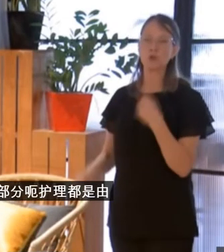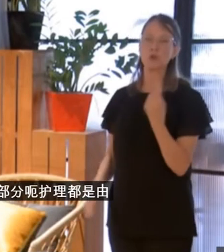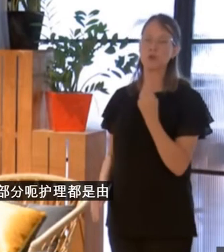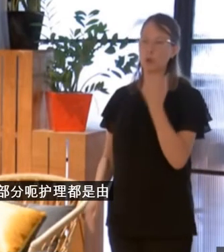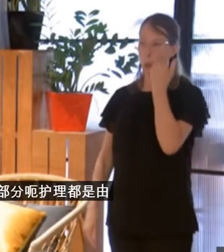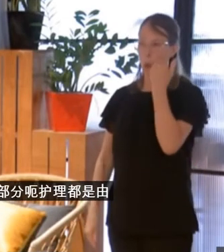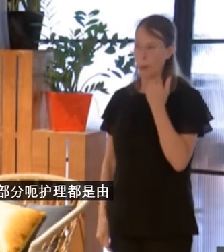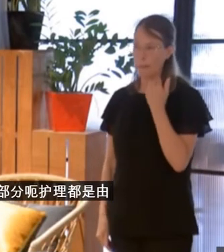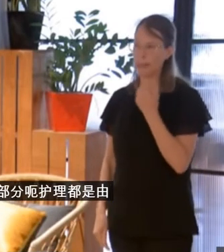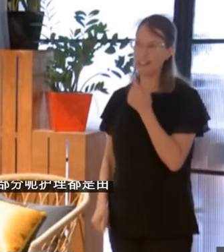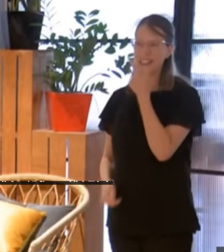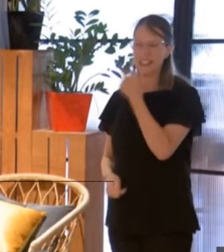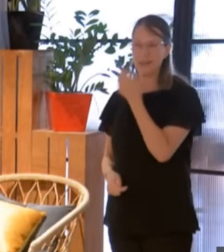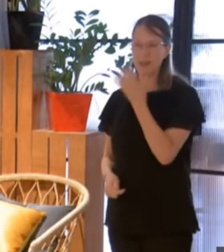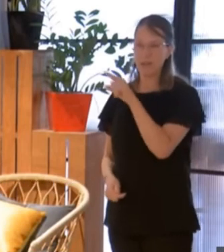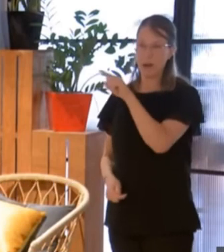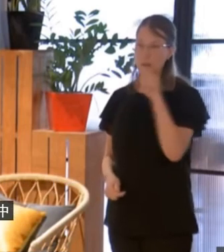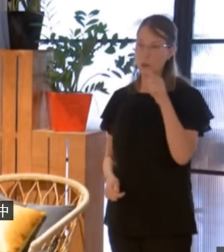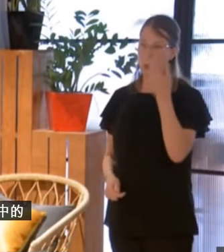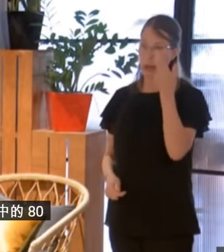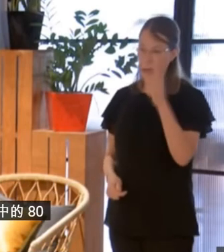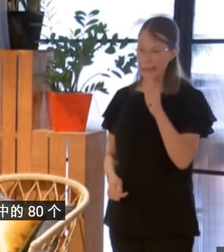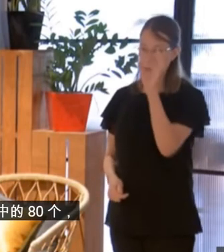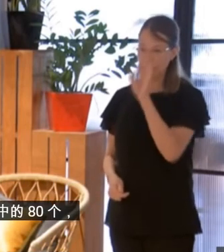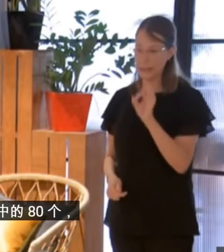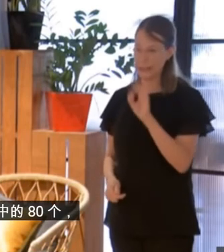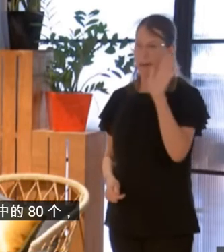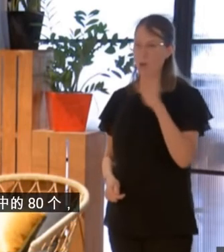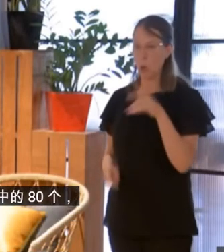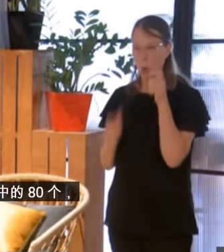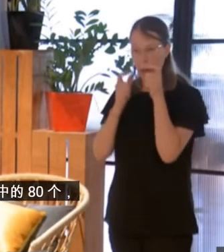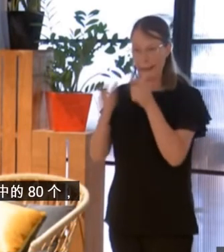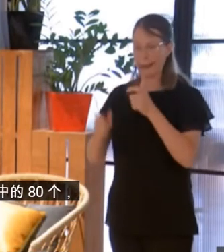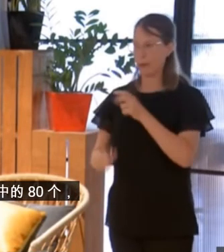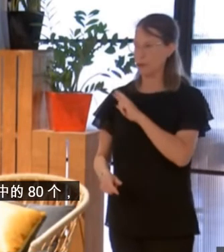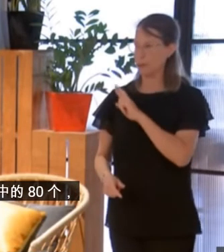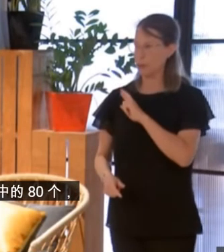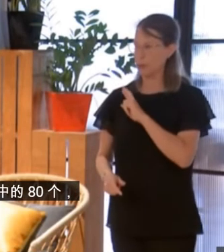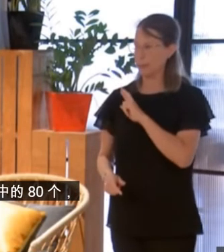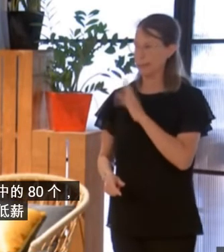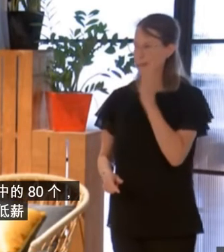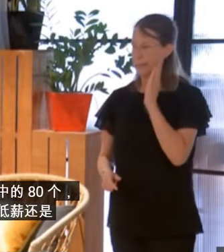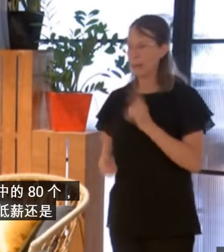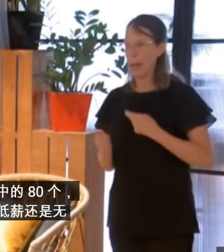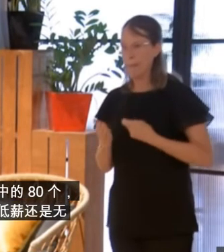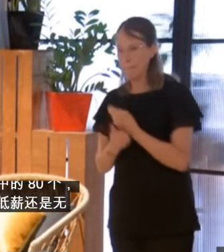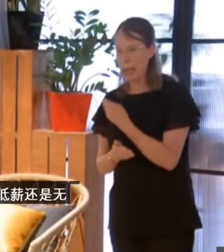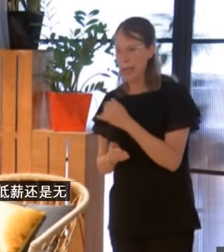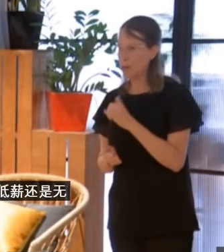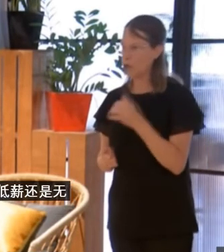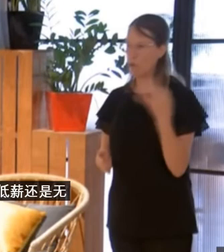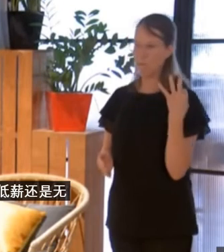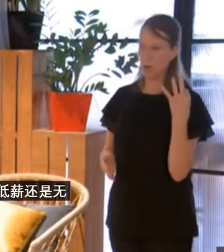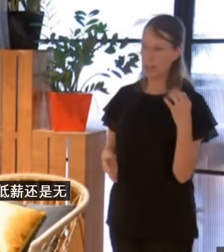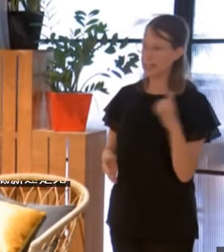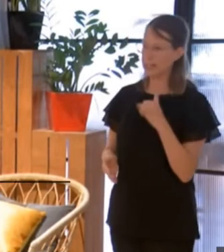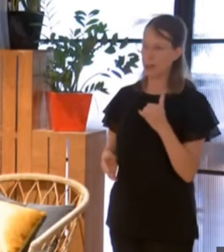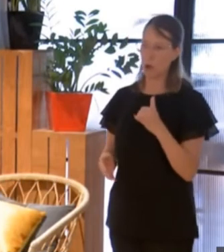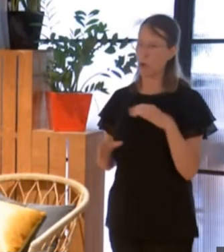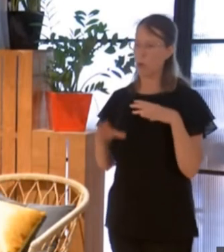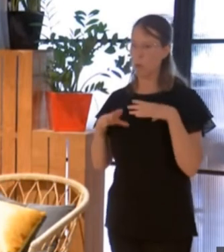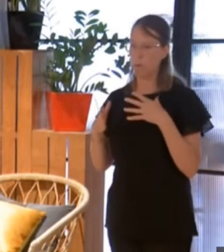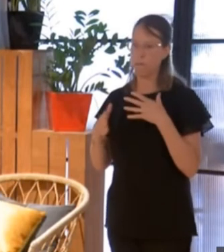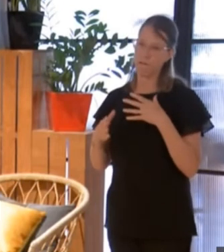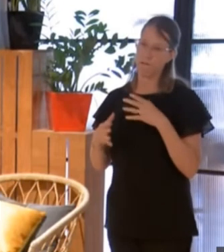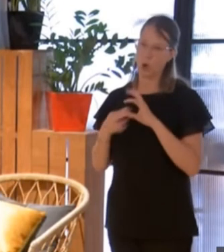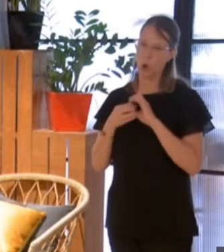women. 75 to 80% of all care roles in the state, whether they're paid, underpaid or not paid, are